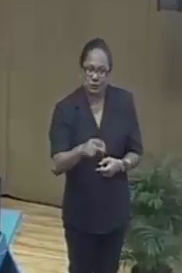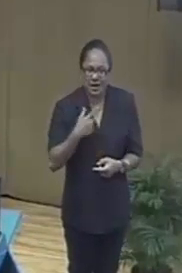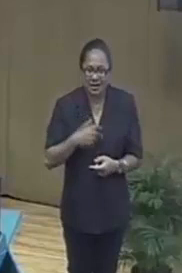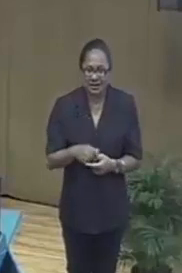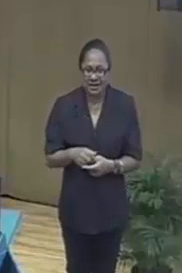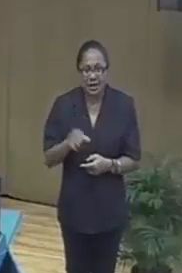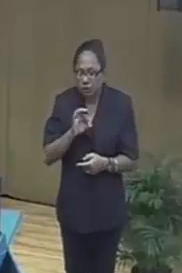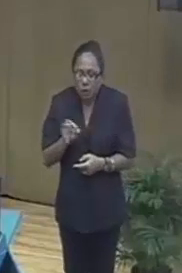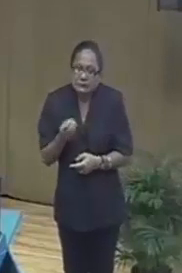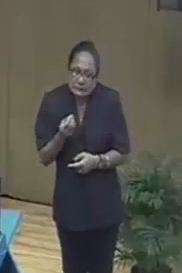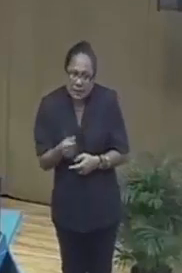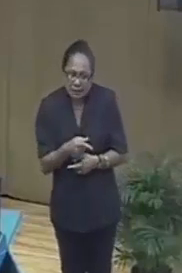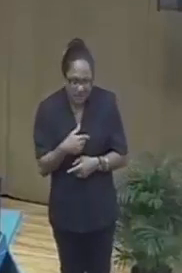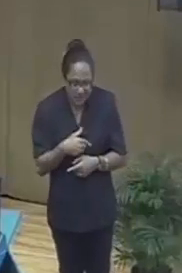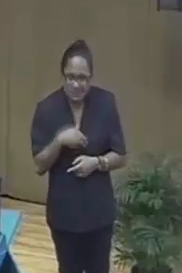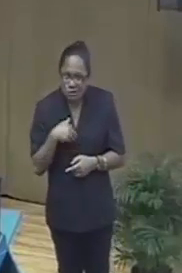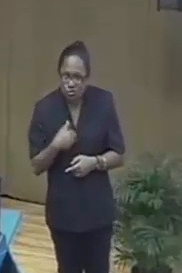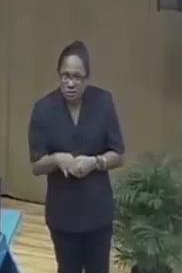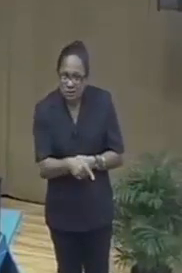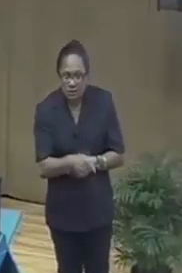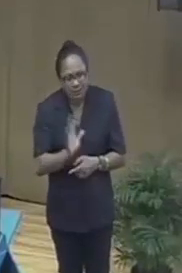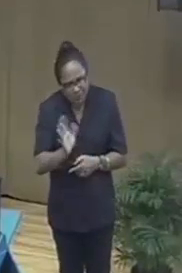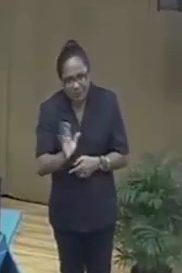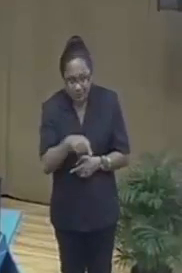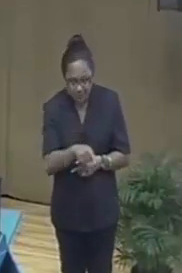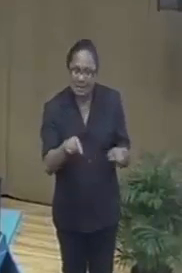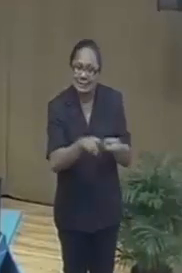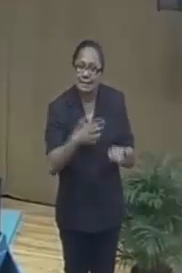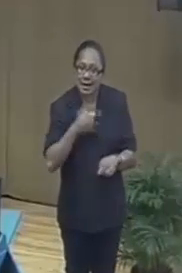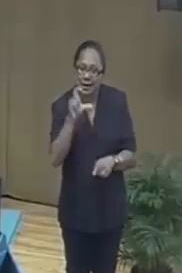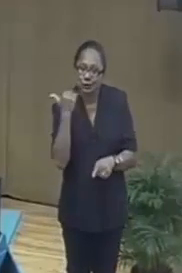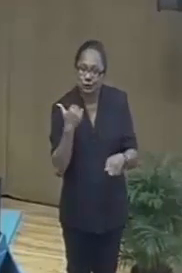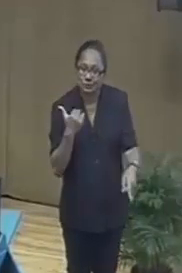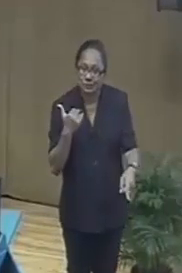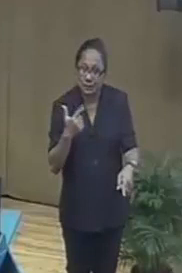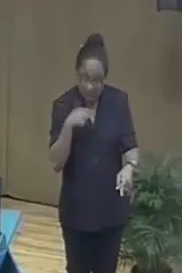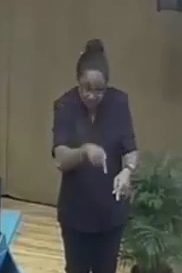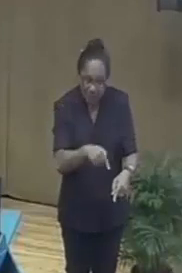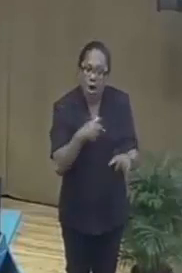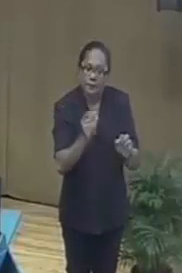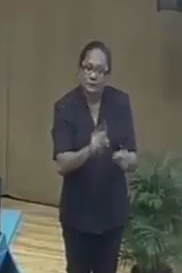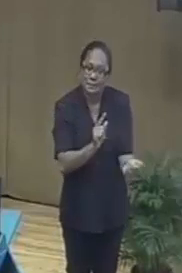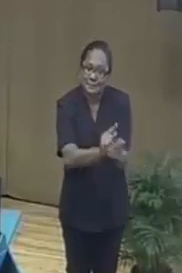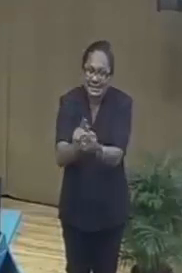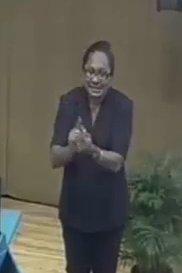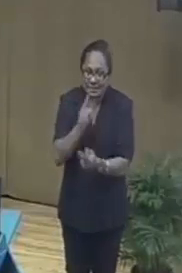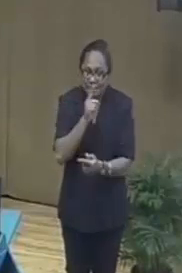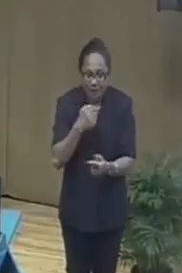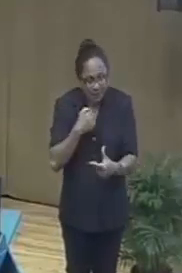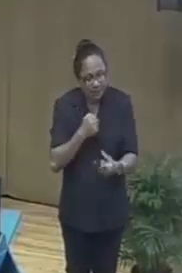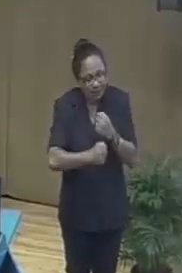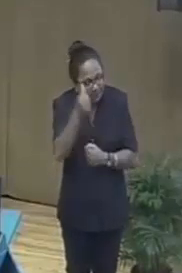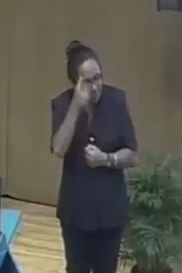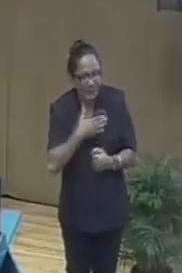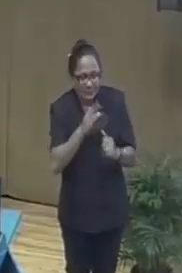side. It's not a chore that we have to put up with. It's a space where you meet people, you get to know them, and you work together,